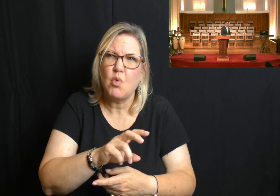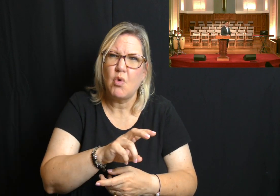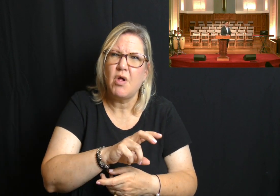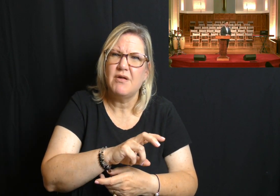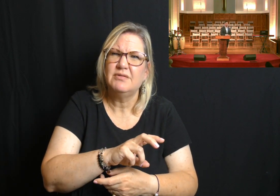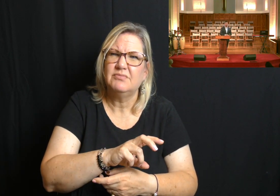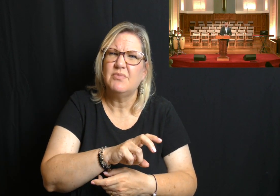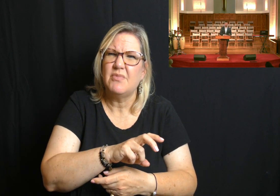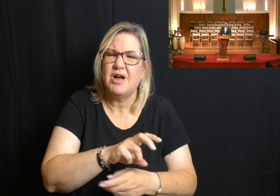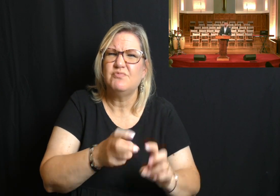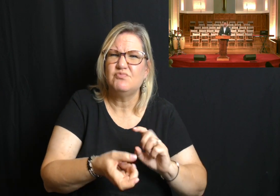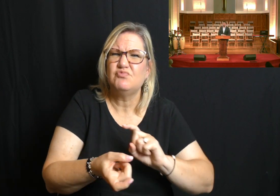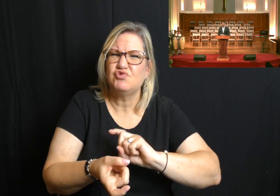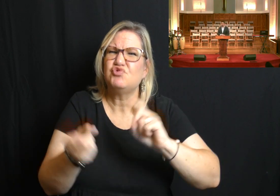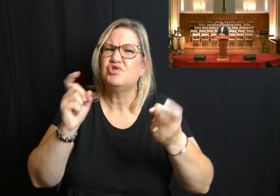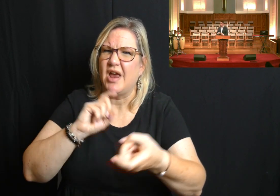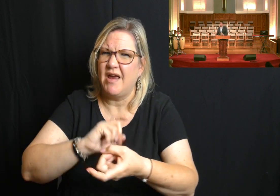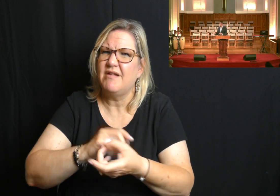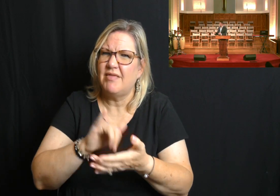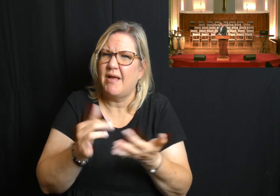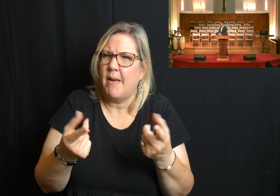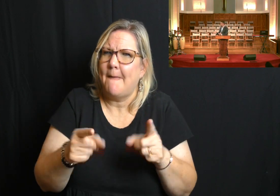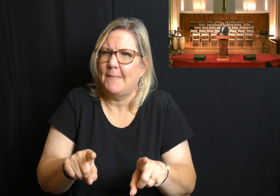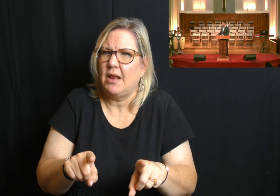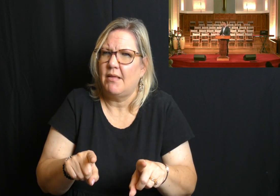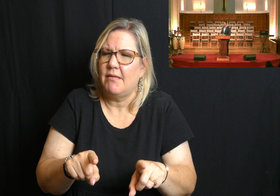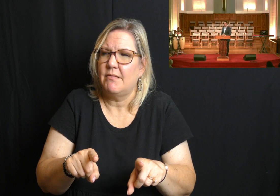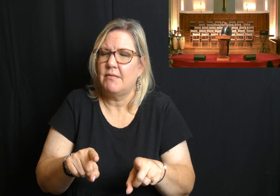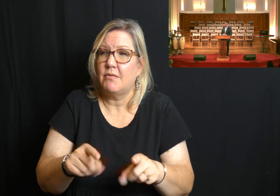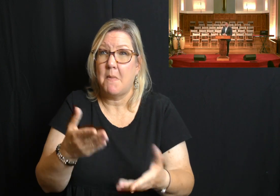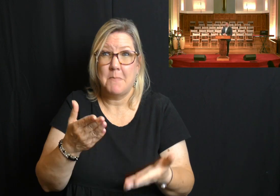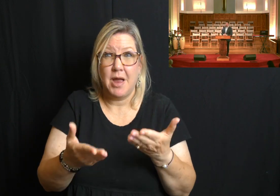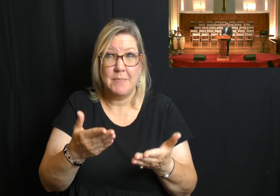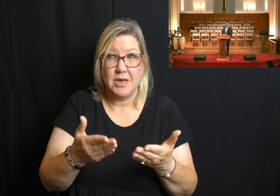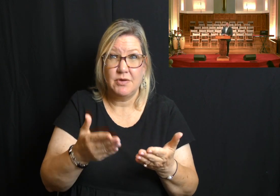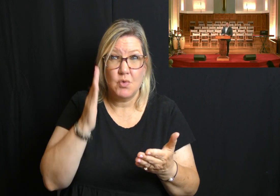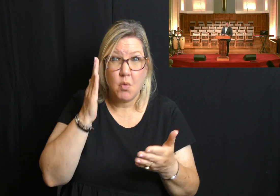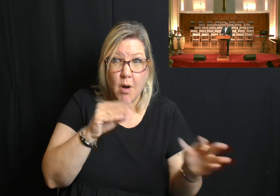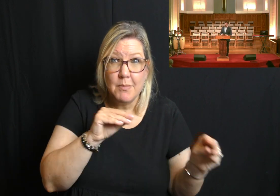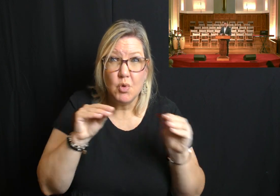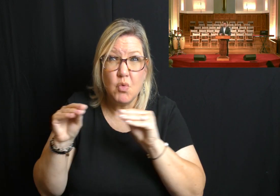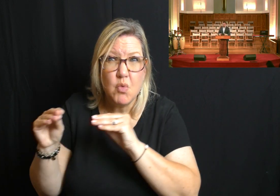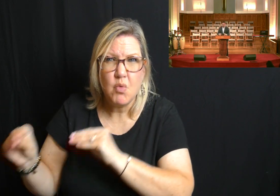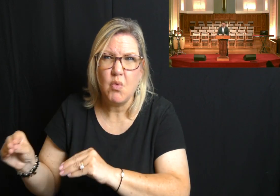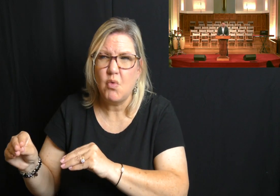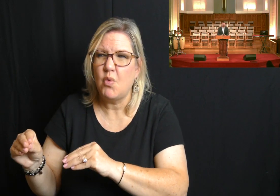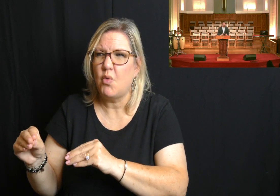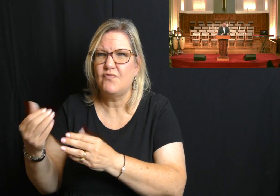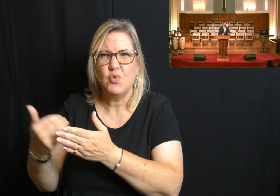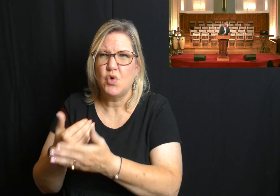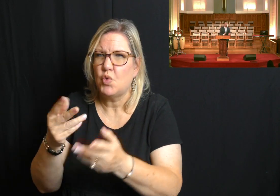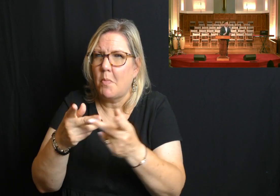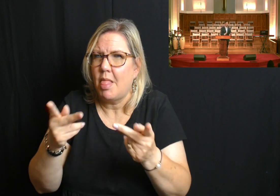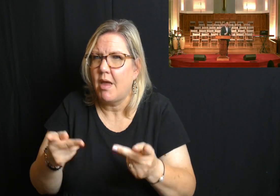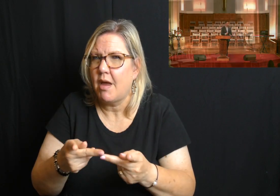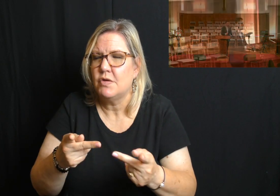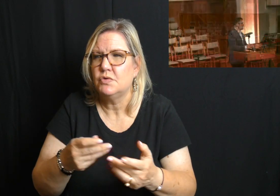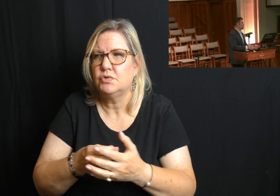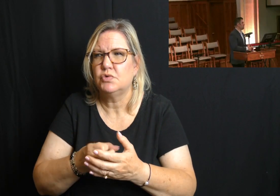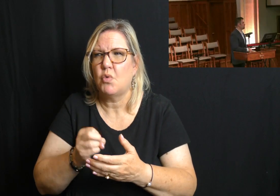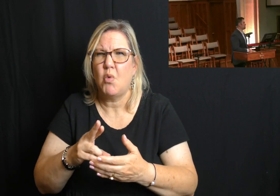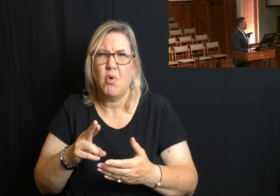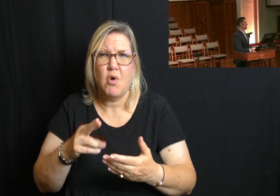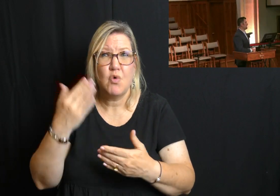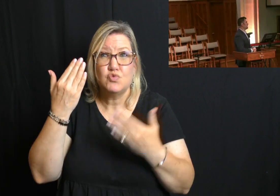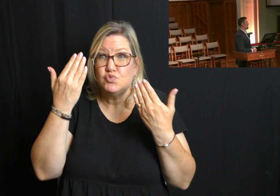happening in your life, or, you know, a move that's about to happen in your life, or the expectations of what the future